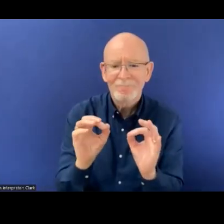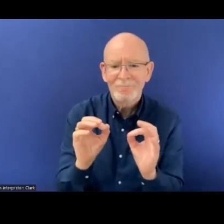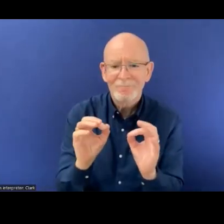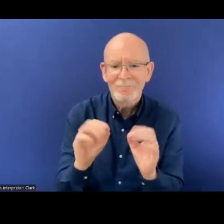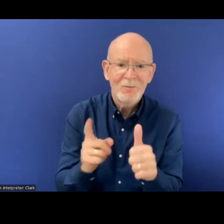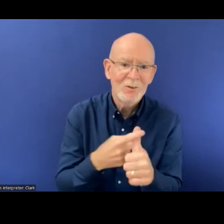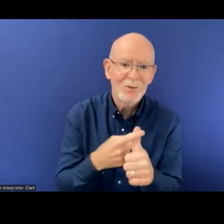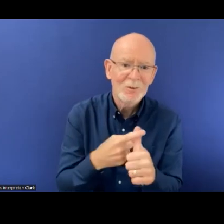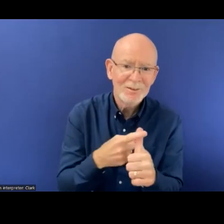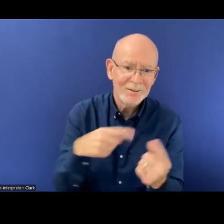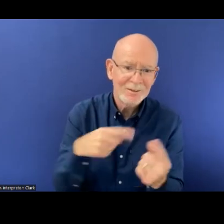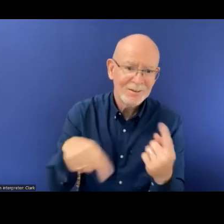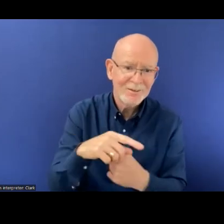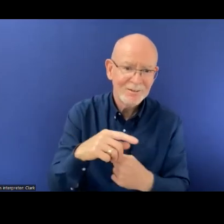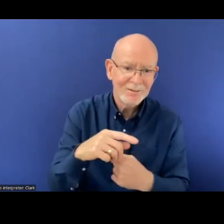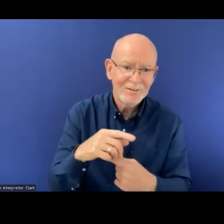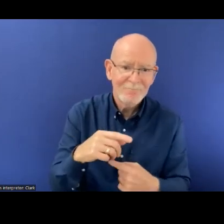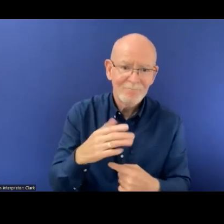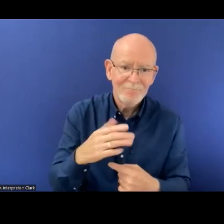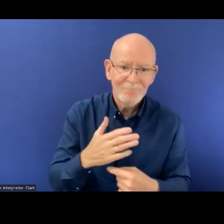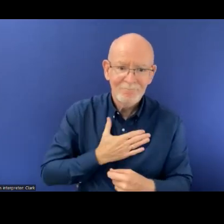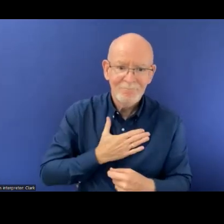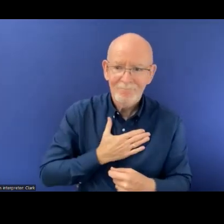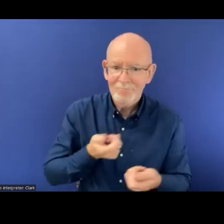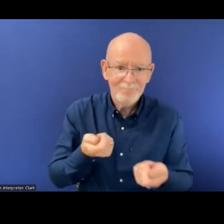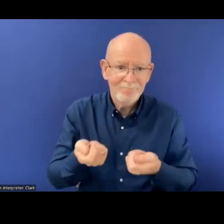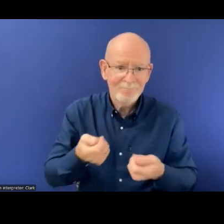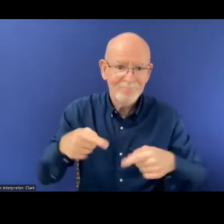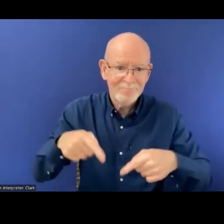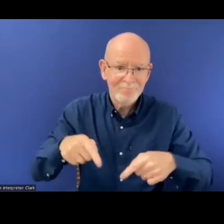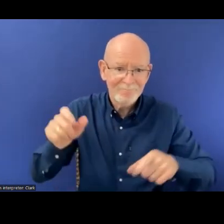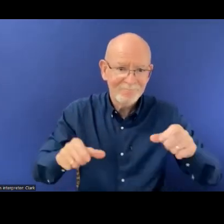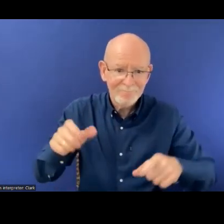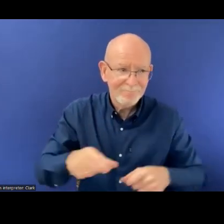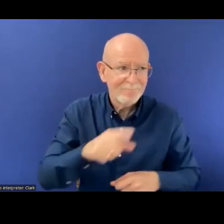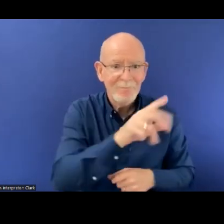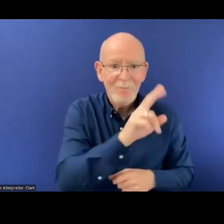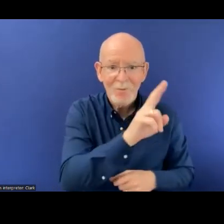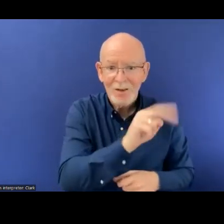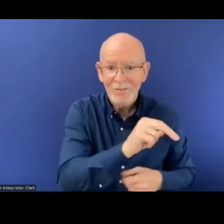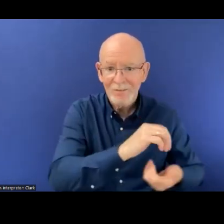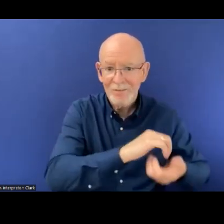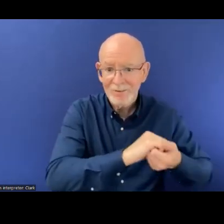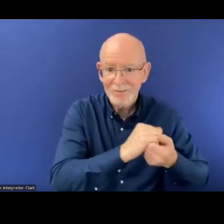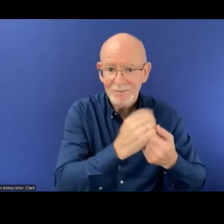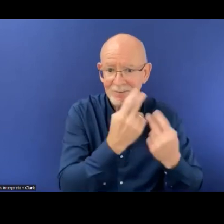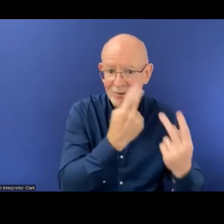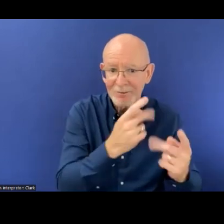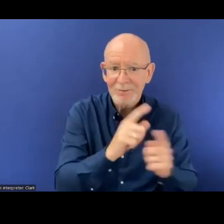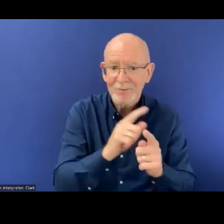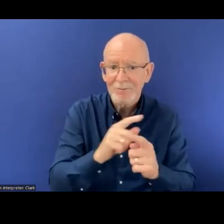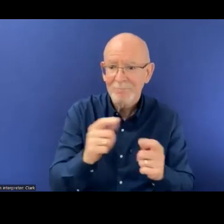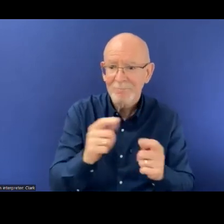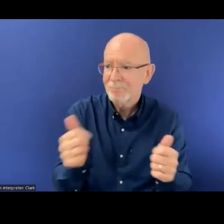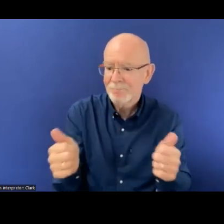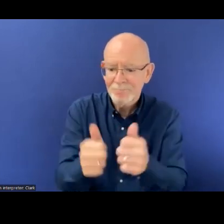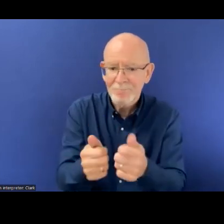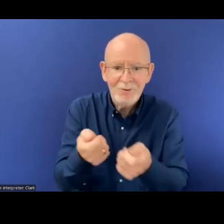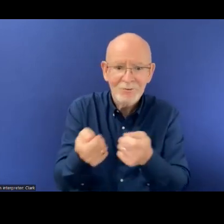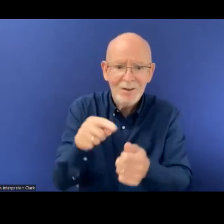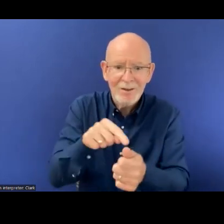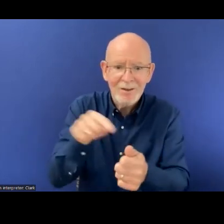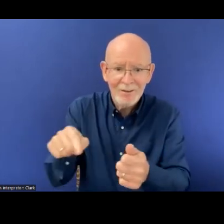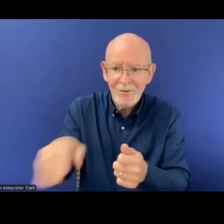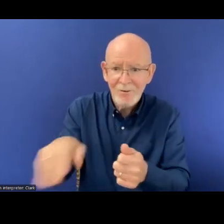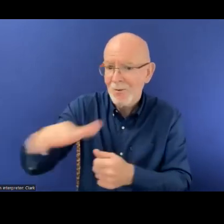and of course the co-chairs and all of the speakers, and to the Friends of Vision Secretariat, crucially to the team